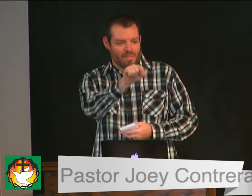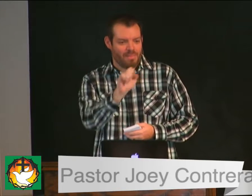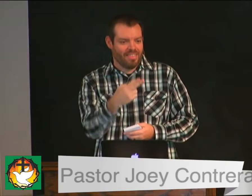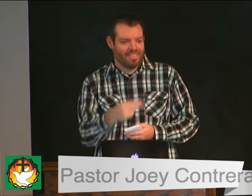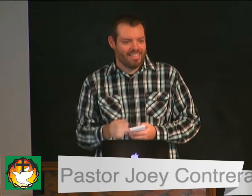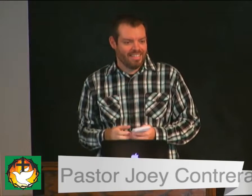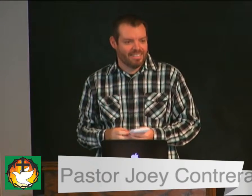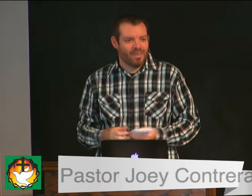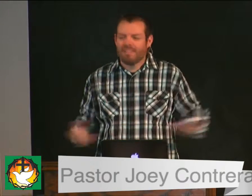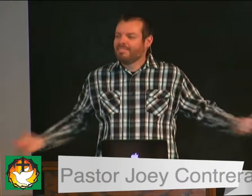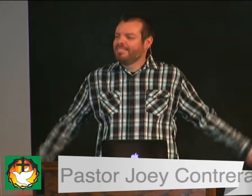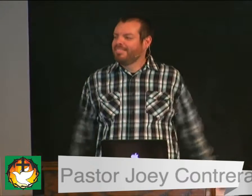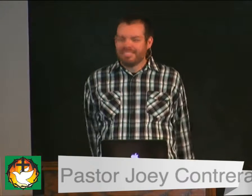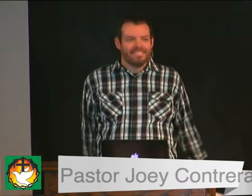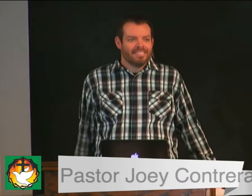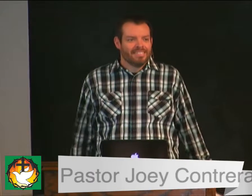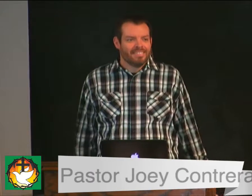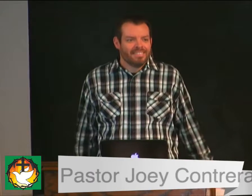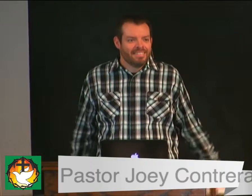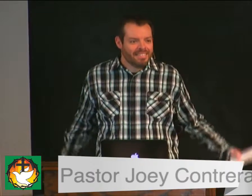How about you, Ben?